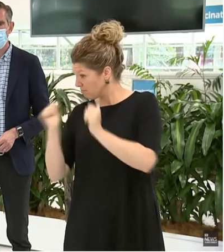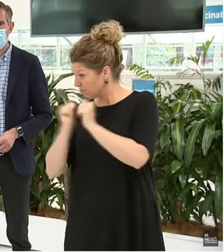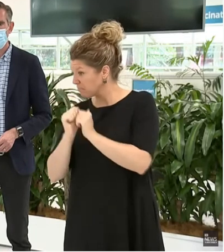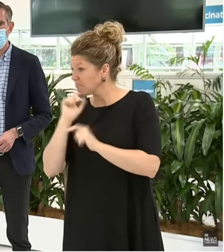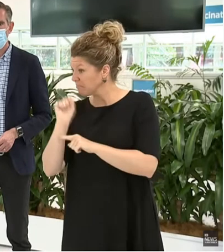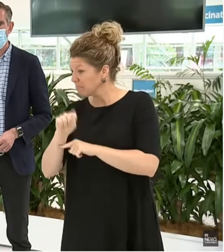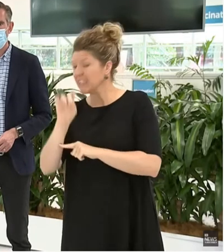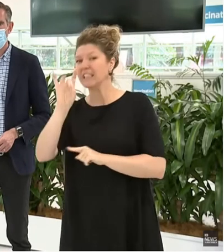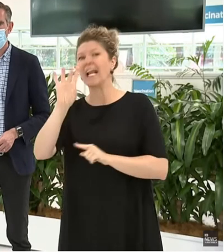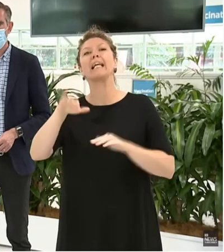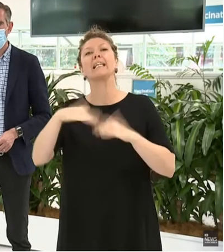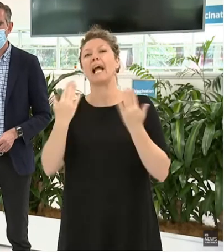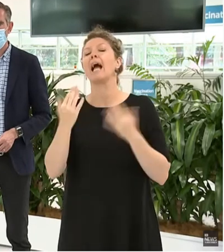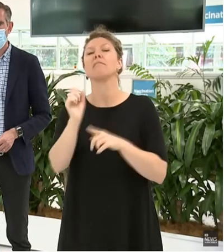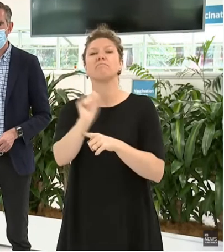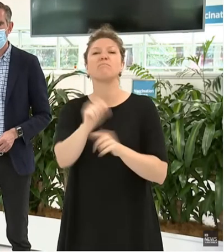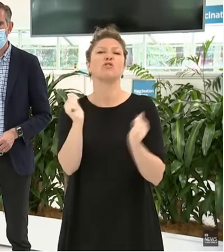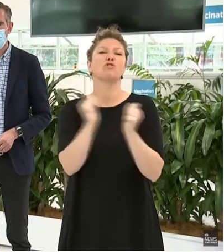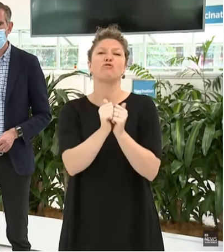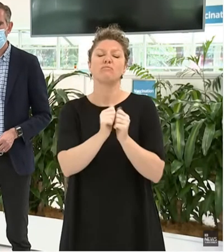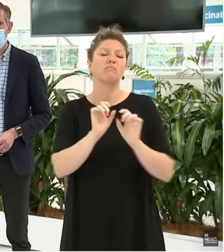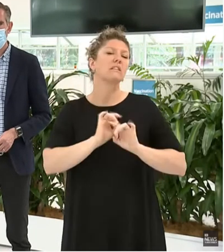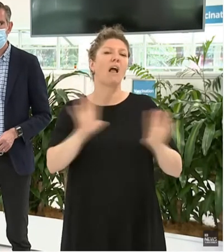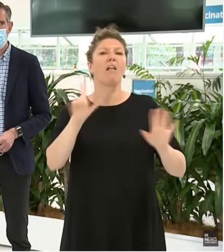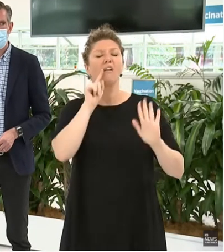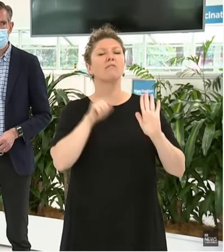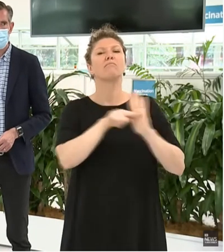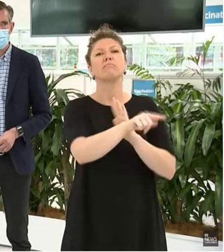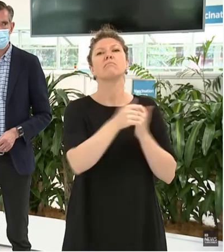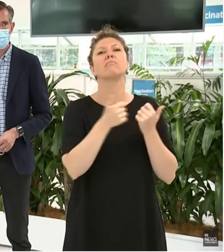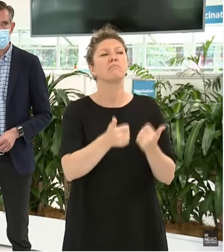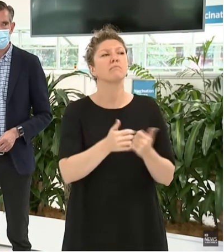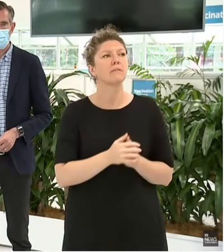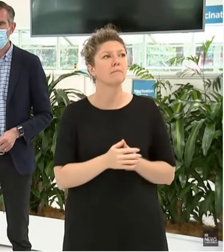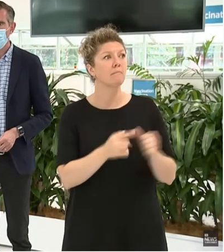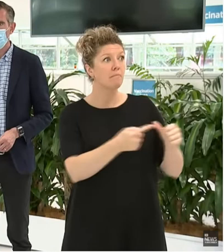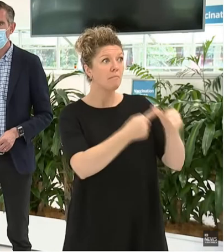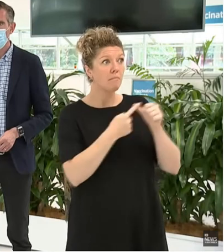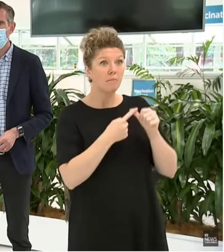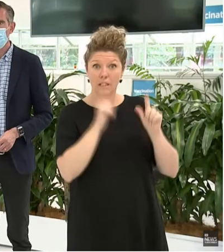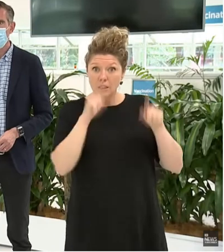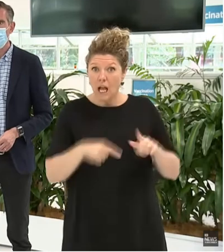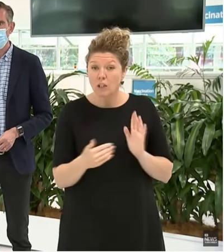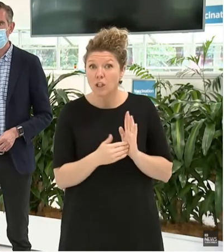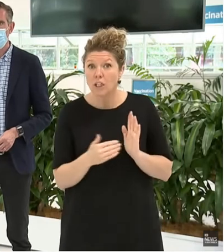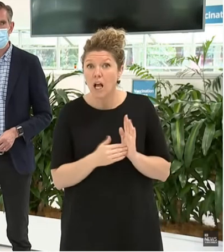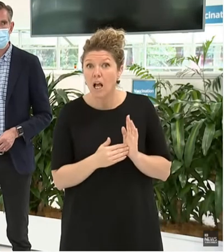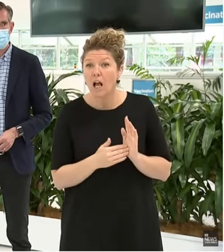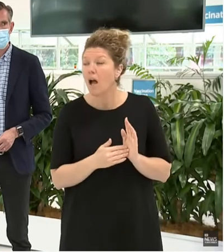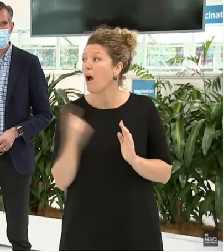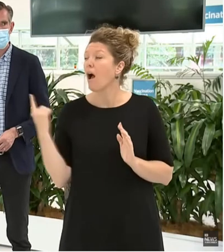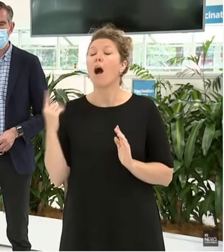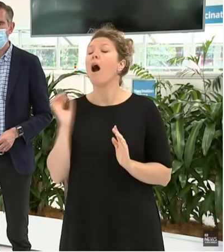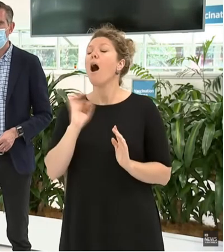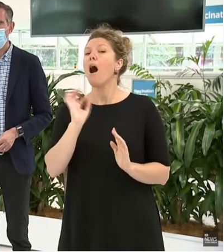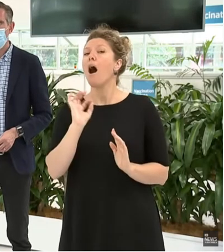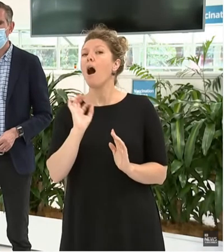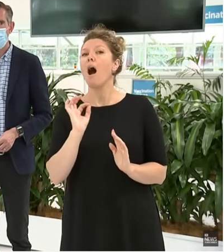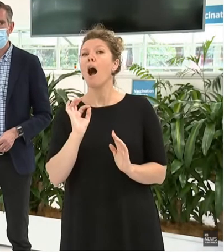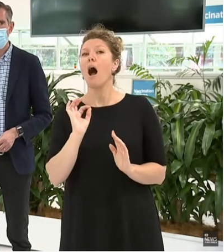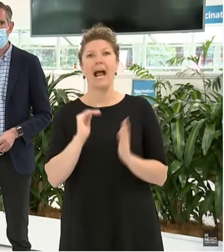approach, and it's the approach that New South Wales Health are recommending it. So that's just come into effect now? No, it's been in effect for a while, but it's